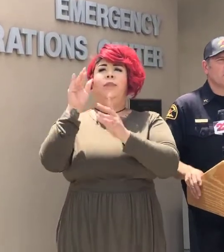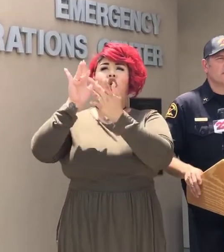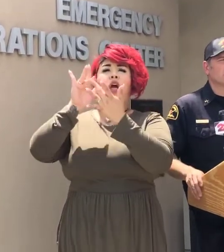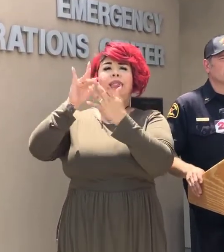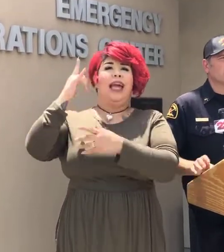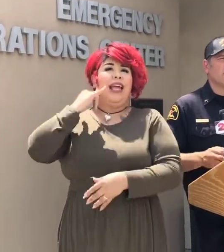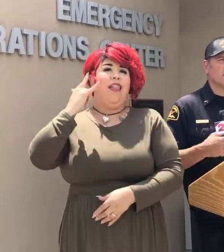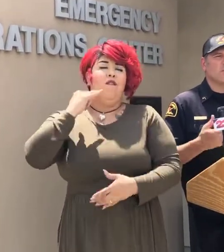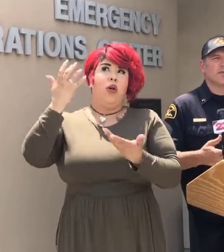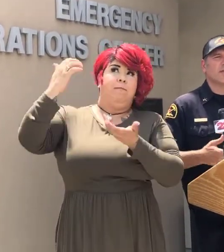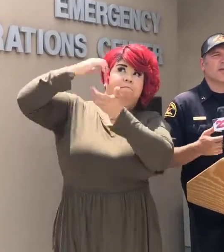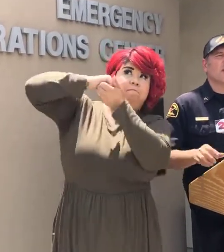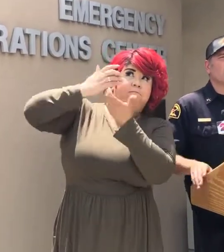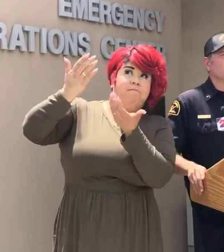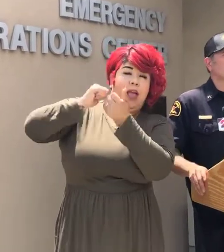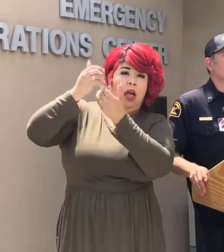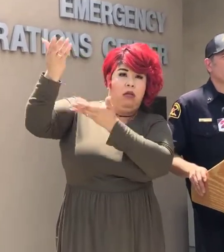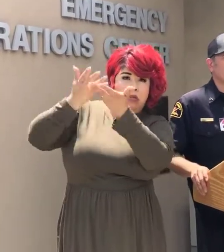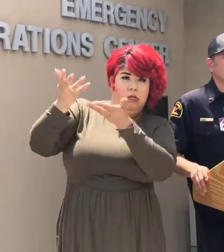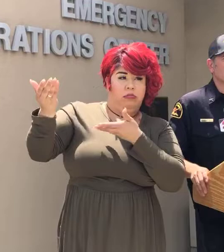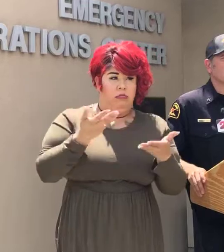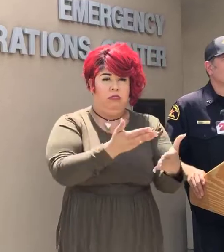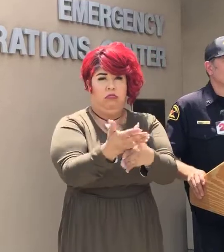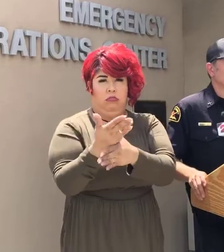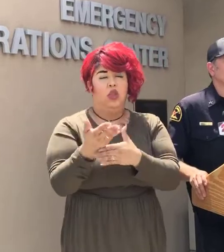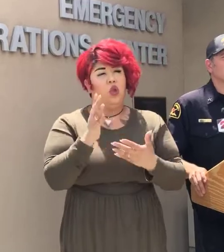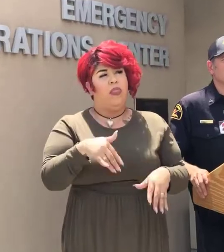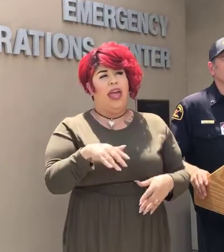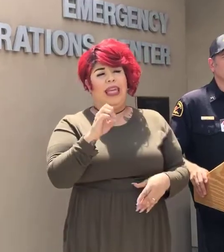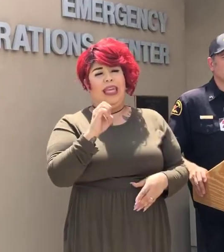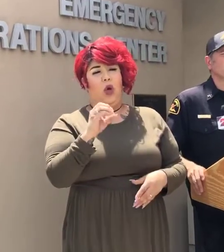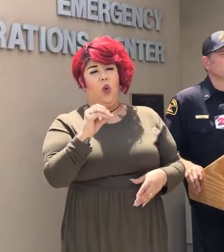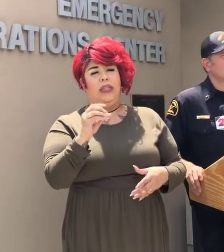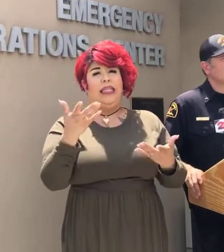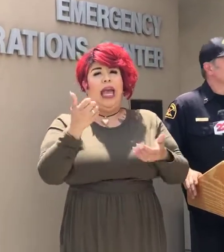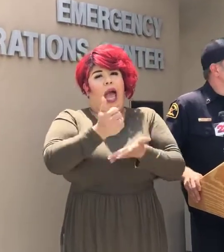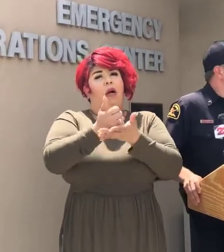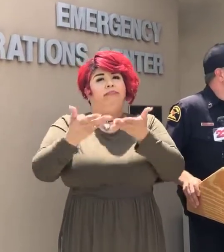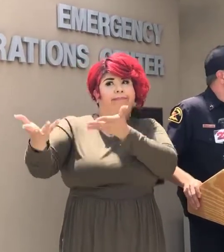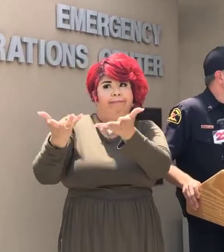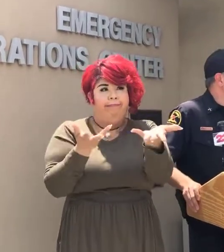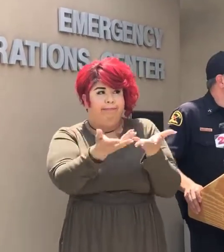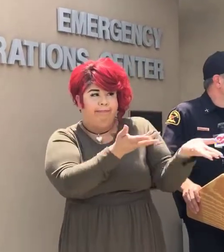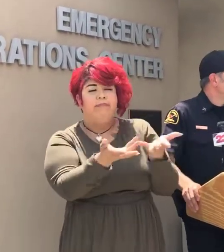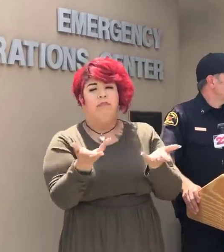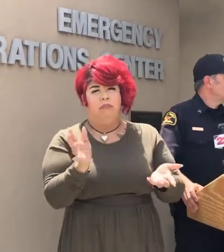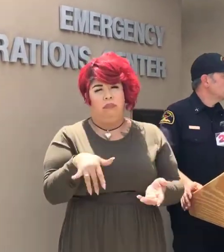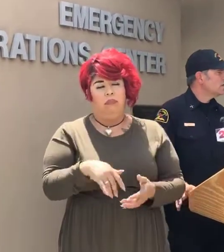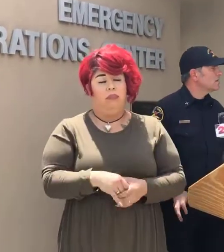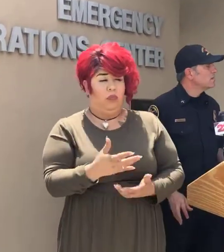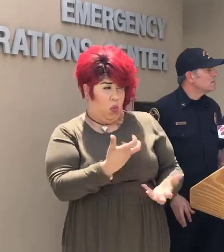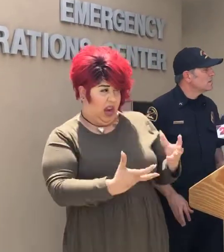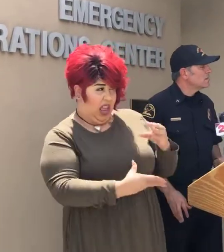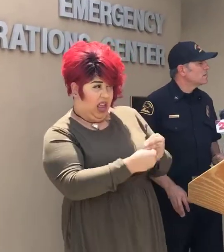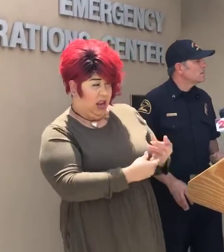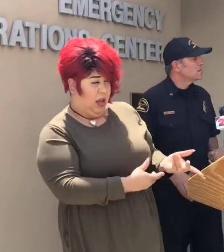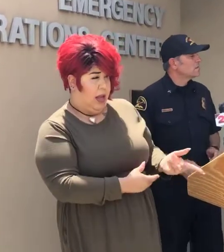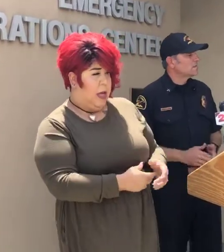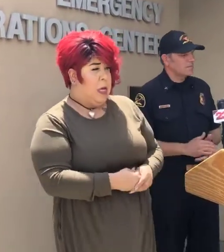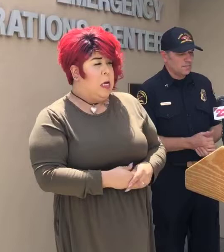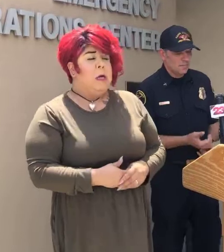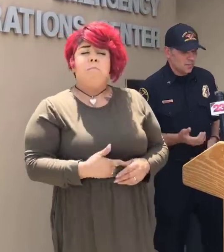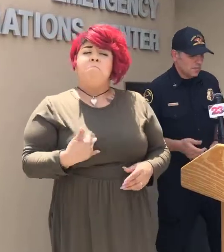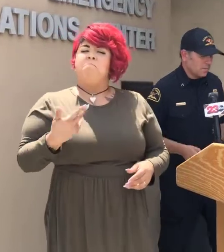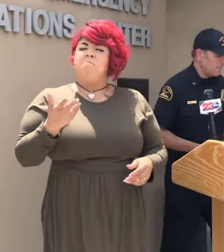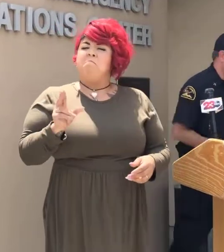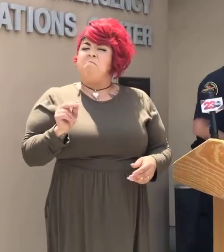of that mutual aid system, and that's what the Emergency Operations Center coordinates. Did you have anything else to add? No, I